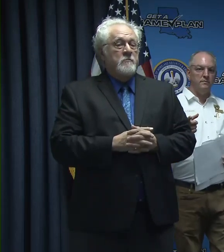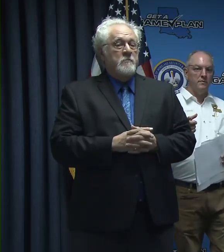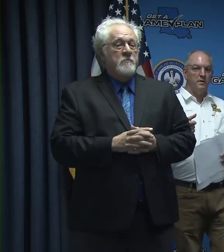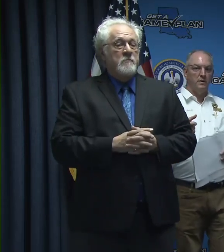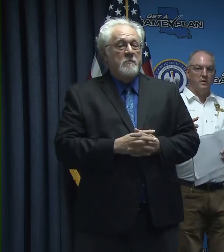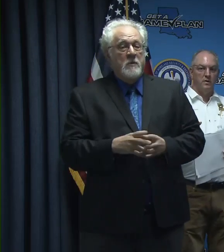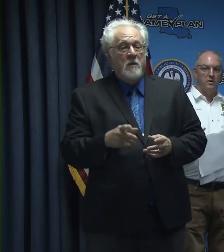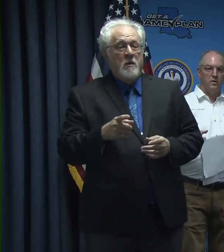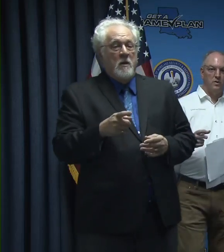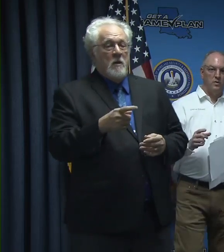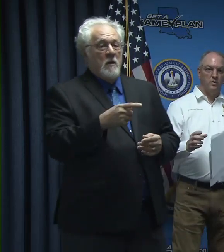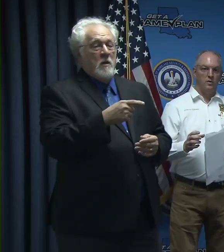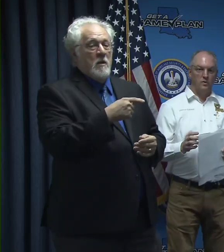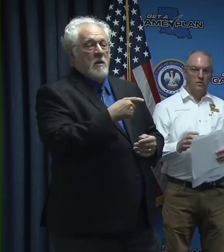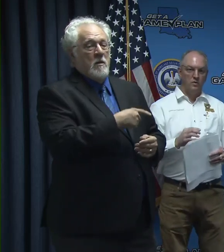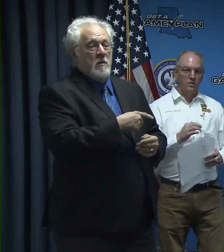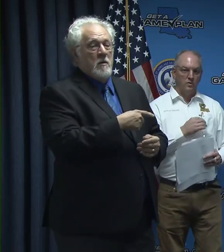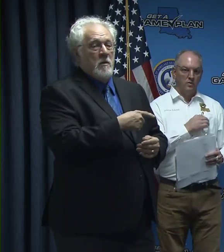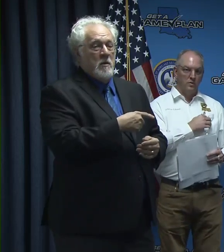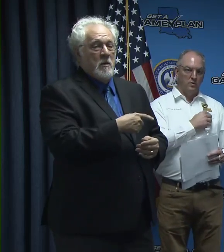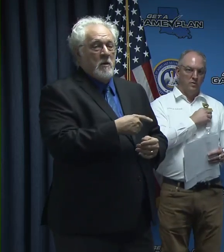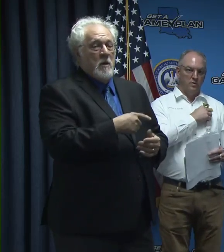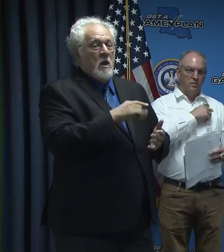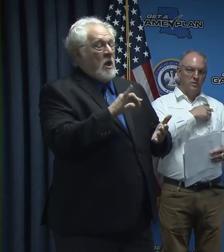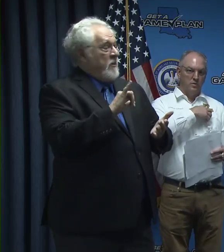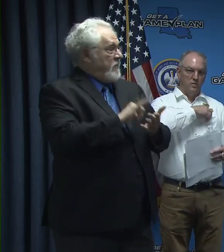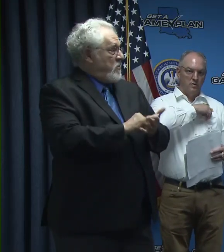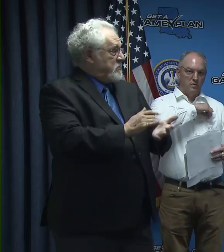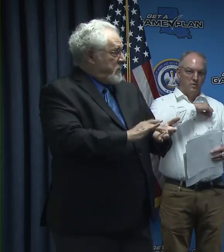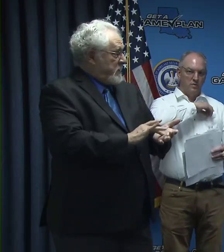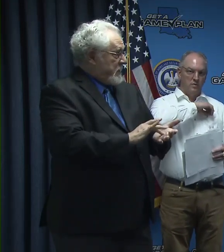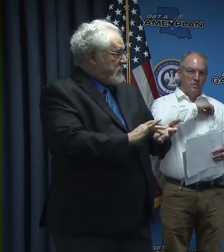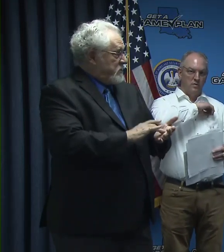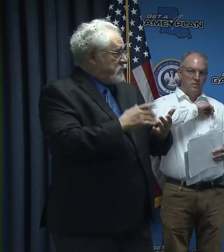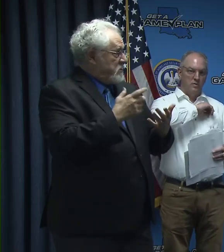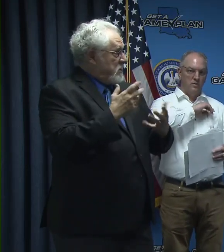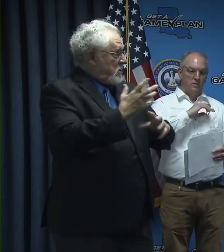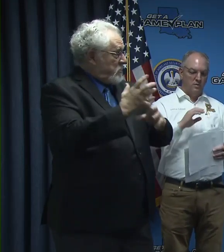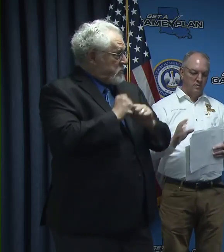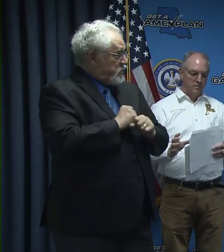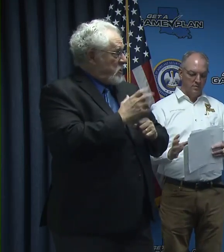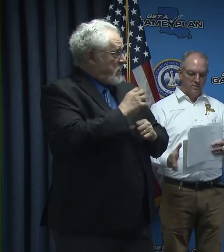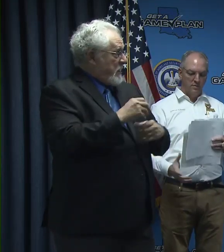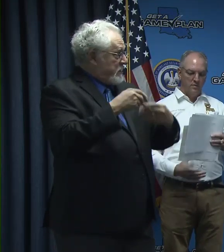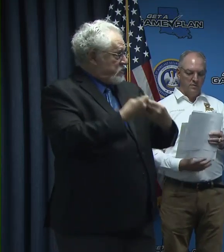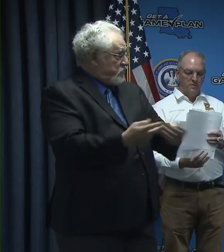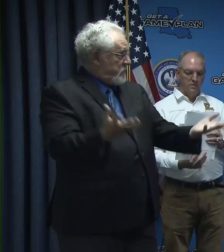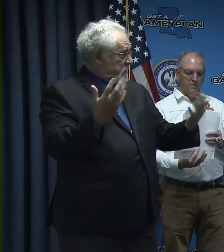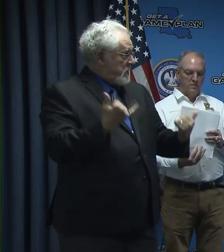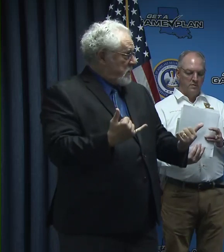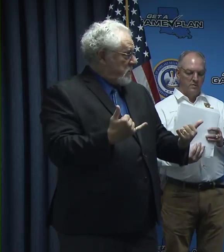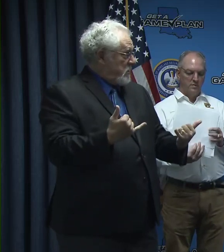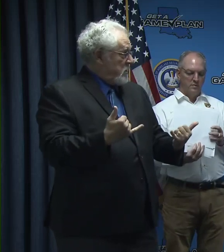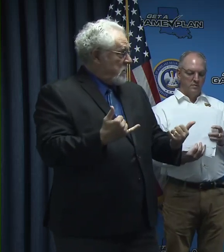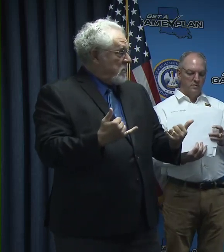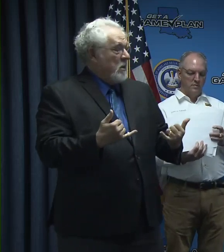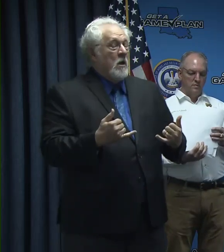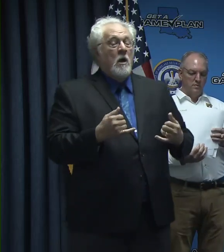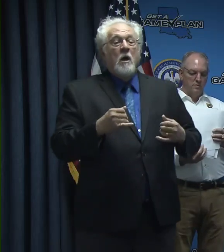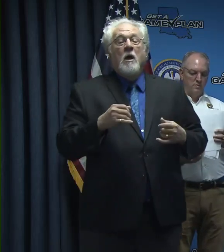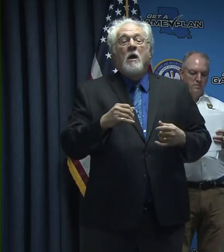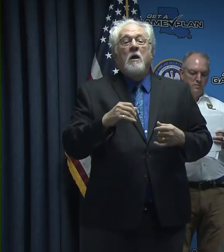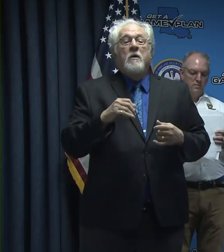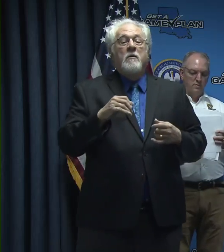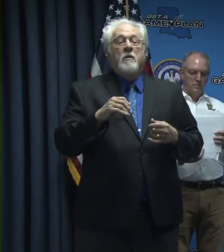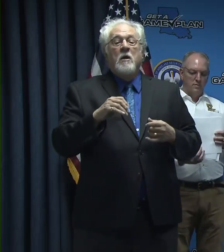Those are all of those tablets and antibiotics have been secured and are being distributed now, General? So the